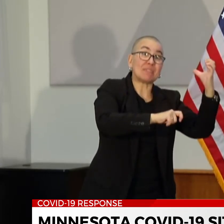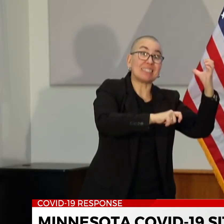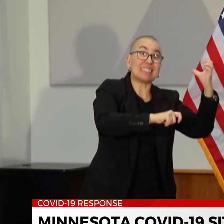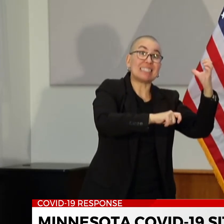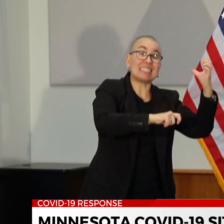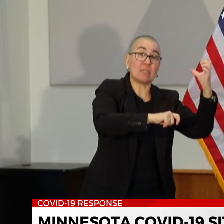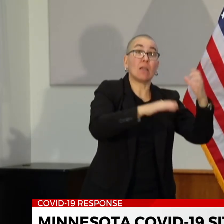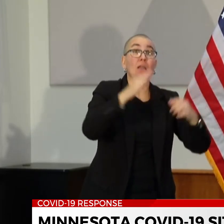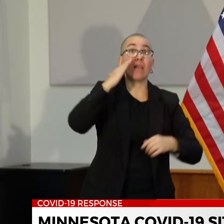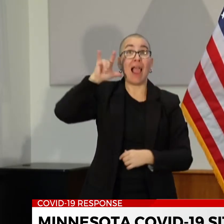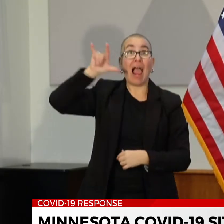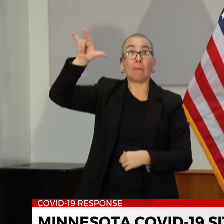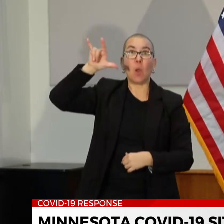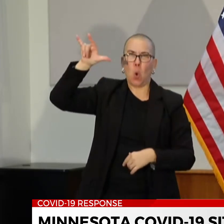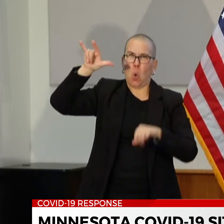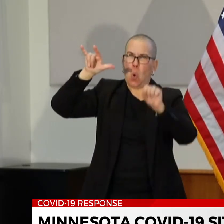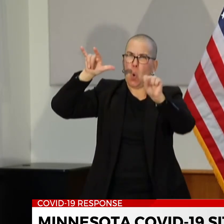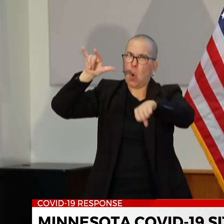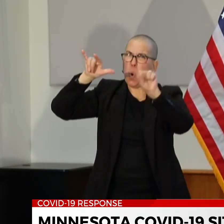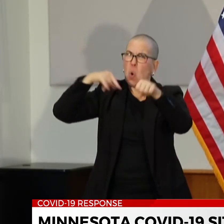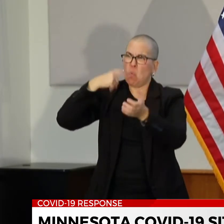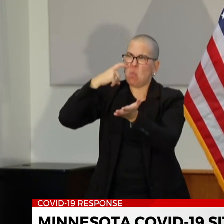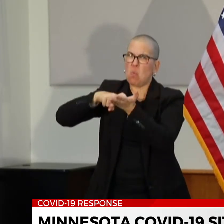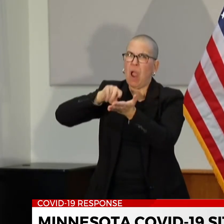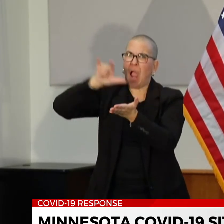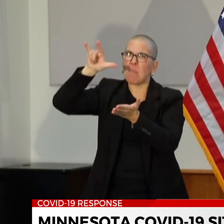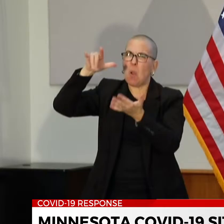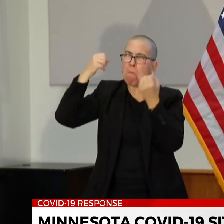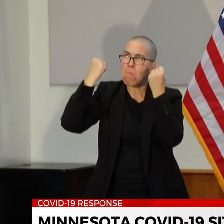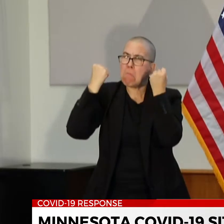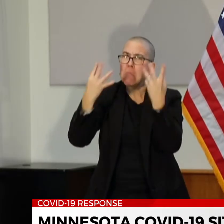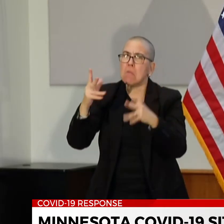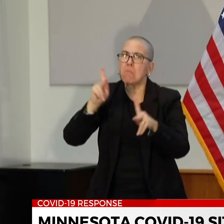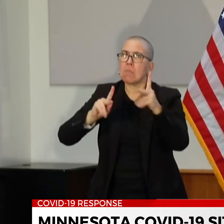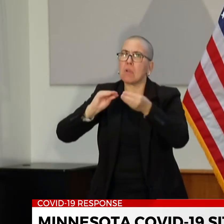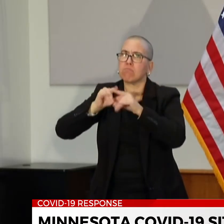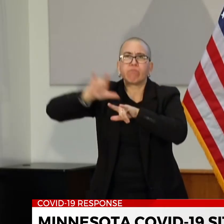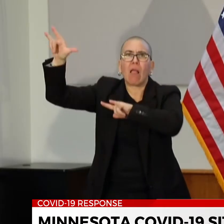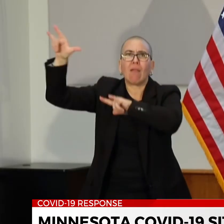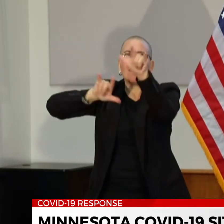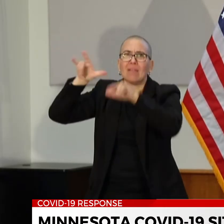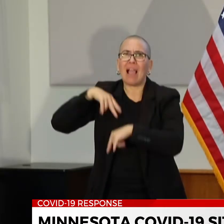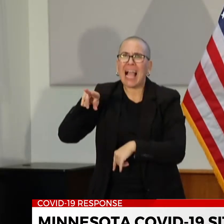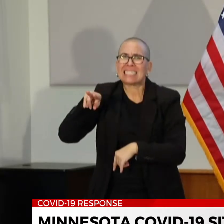and others, that show that there was a lot of movement. We'll start to understand exactly what